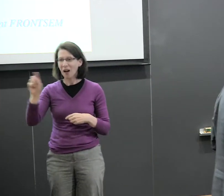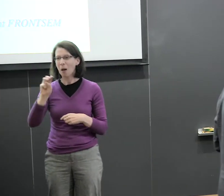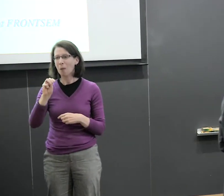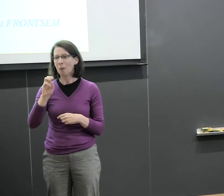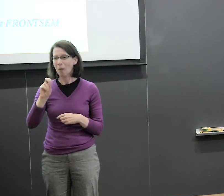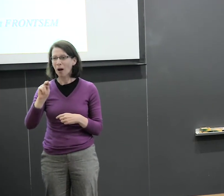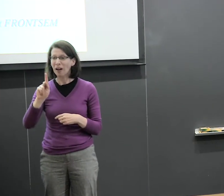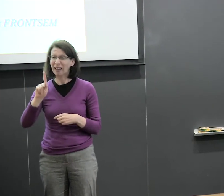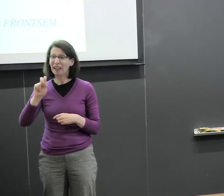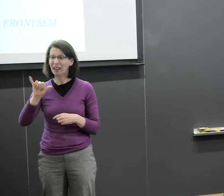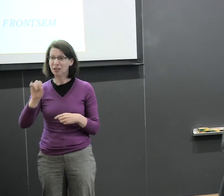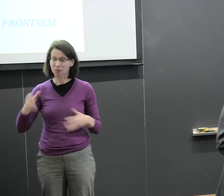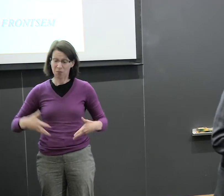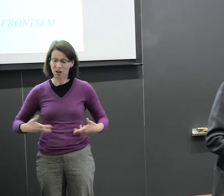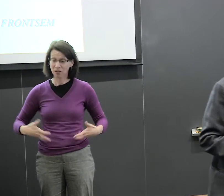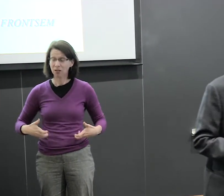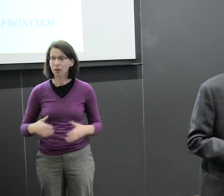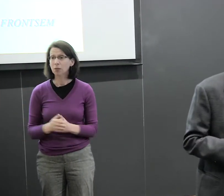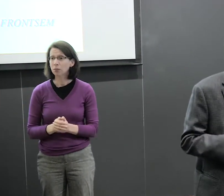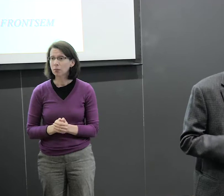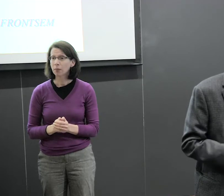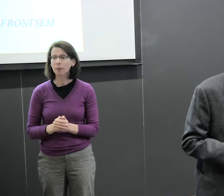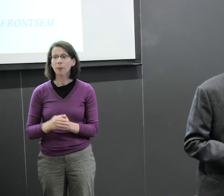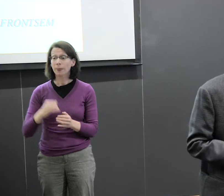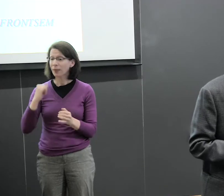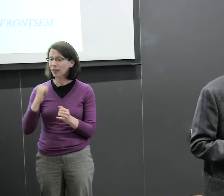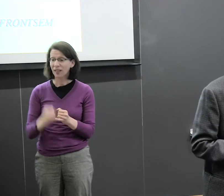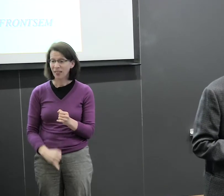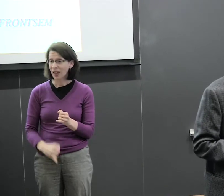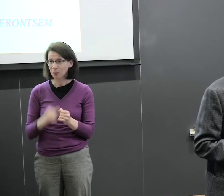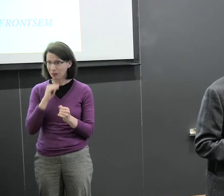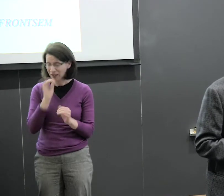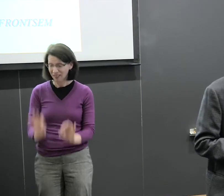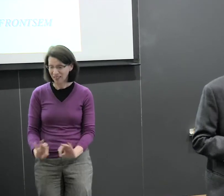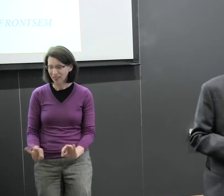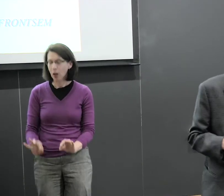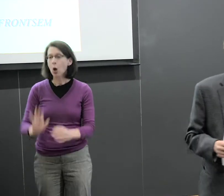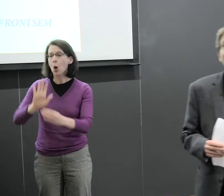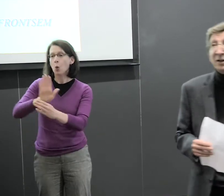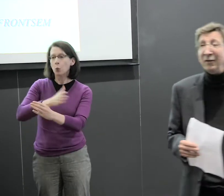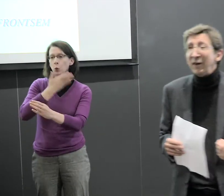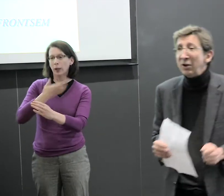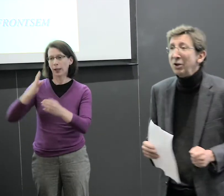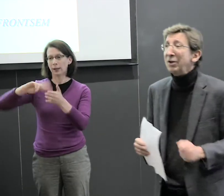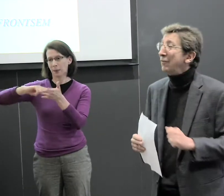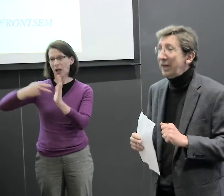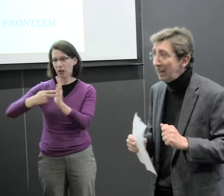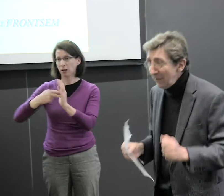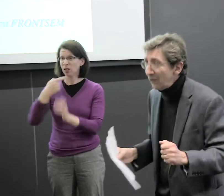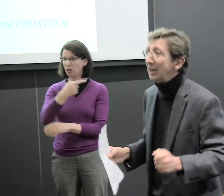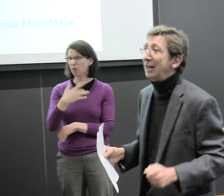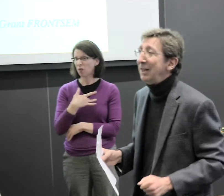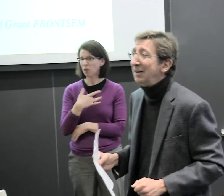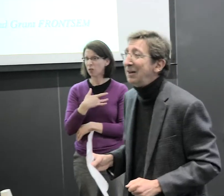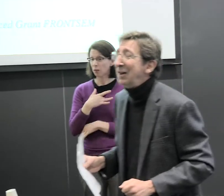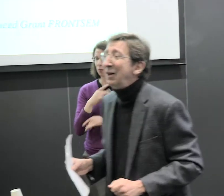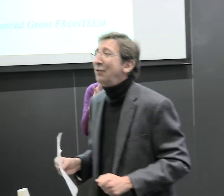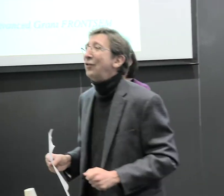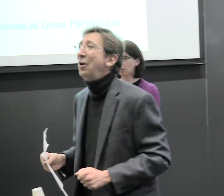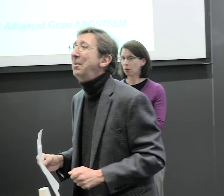And last but not least, the semantics of music that he thinks functions very